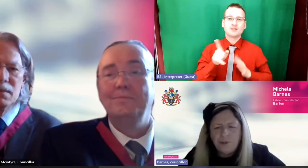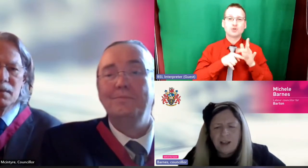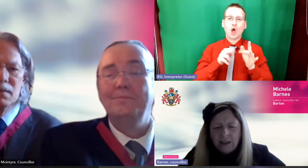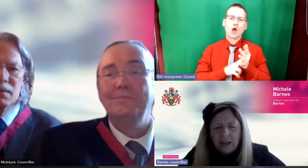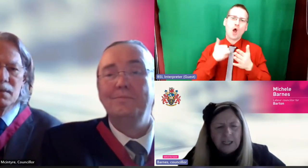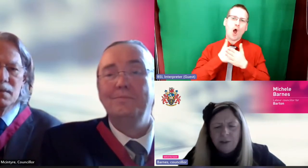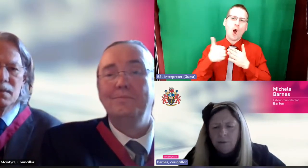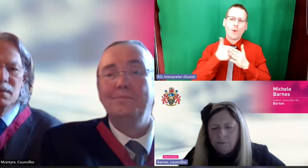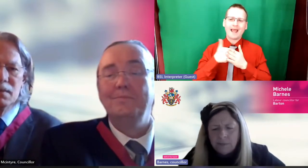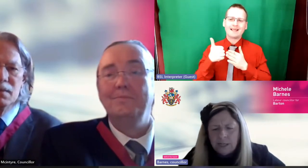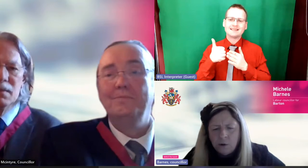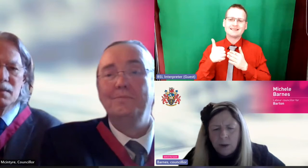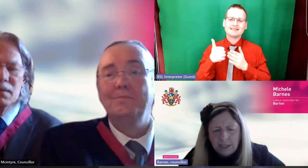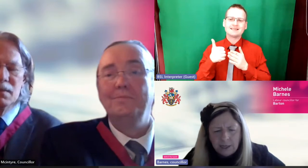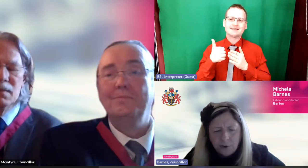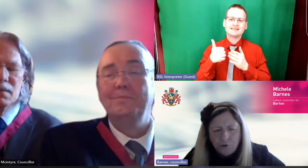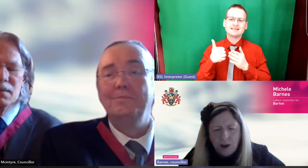always